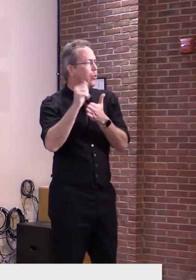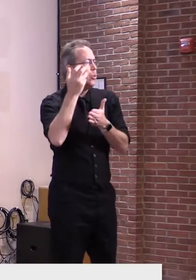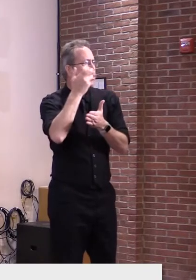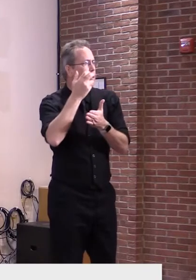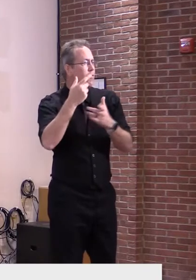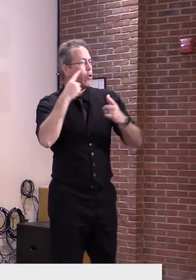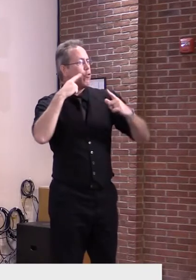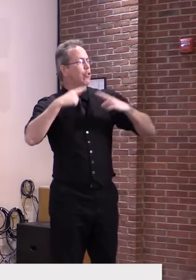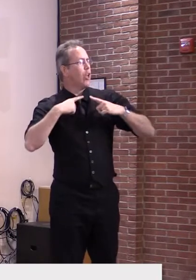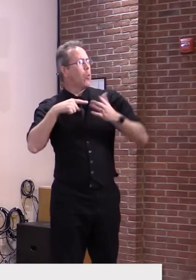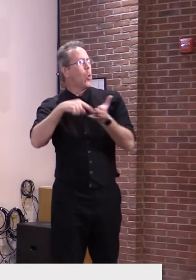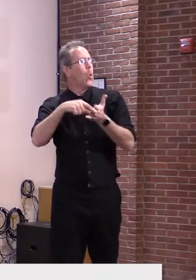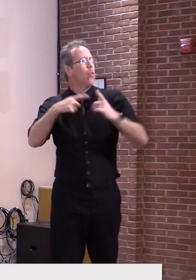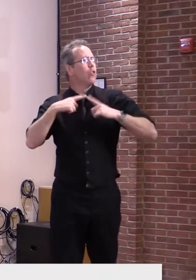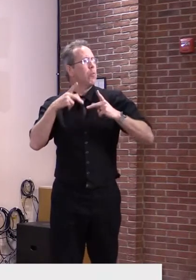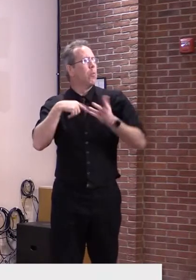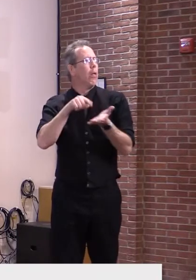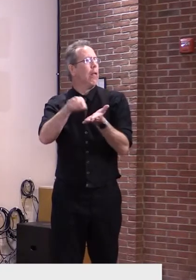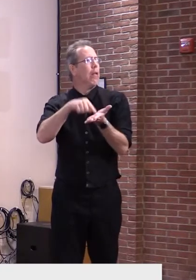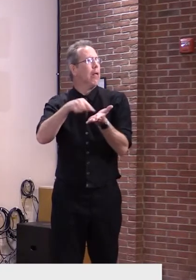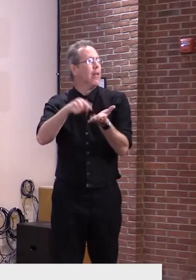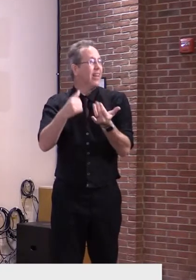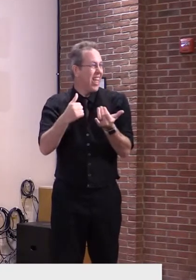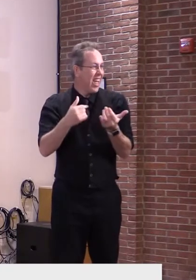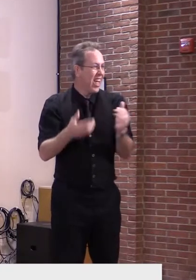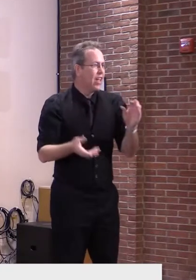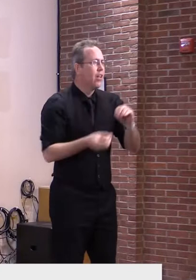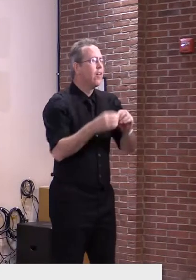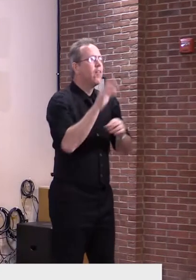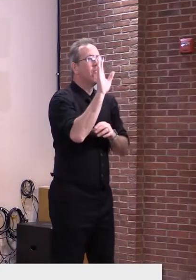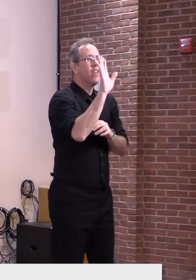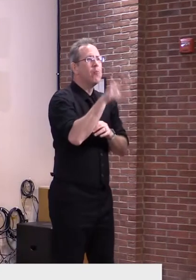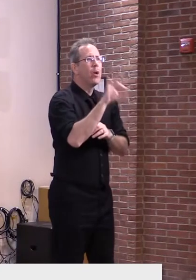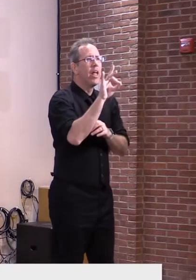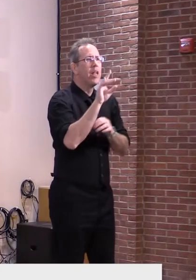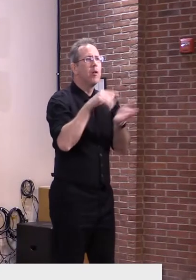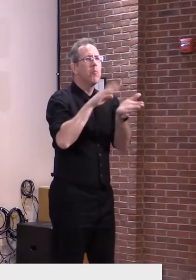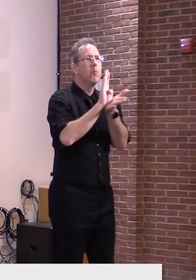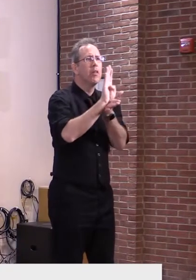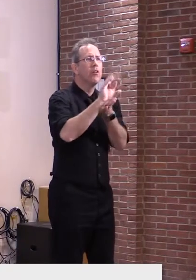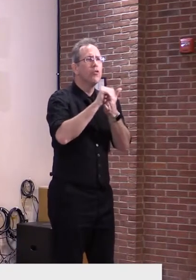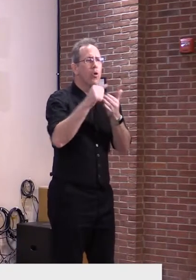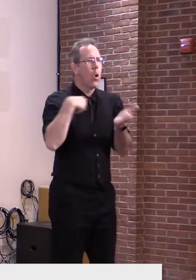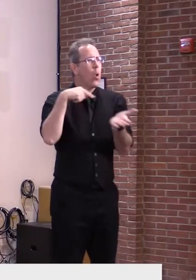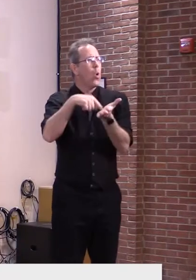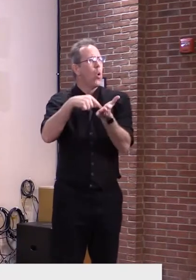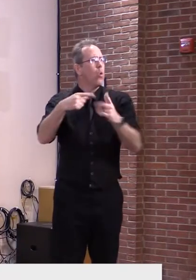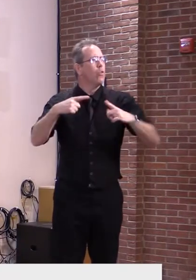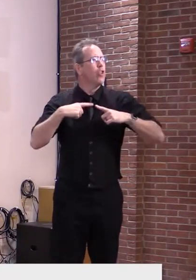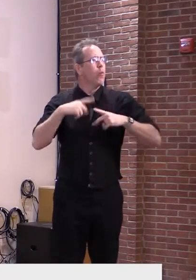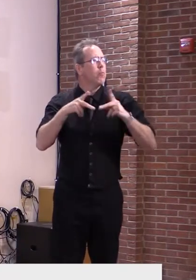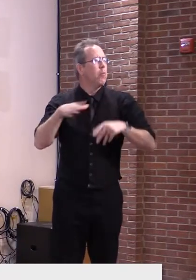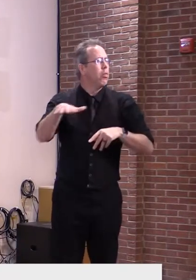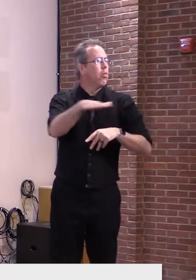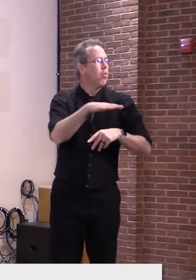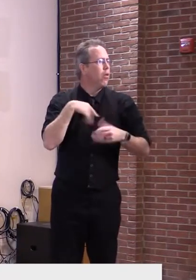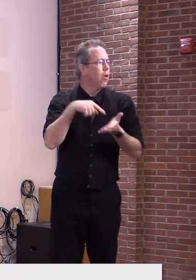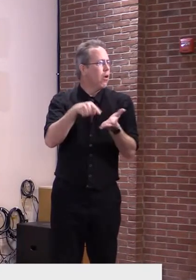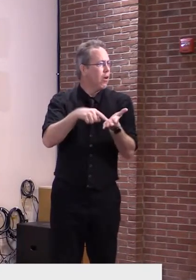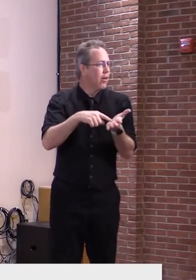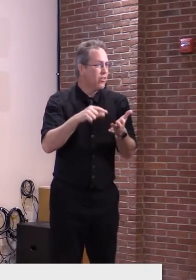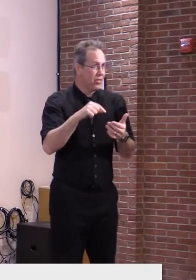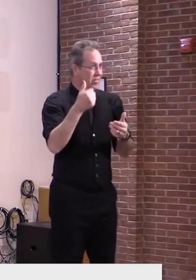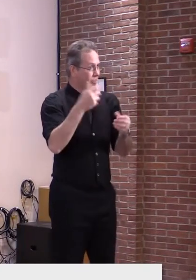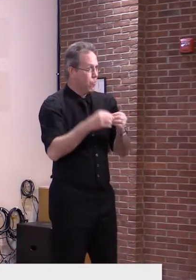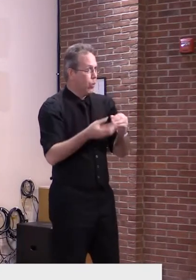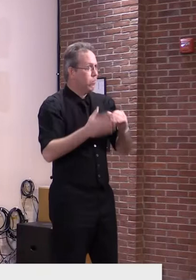obligations. Today, it's $5.8 billion, 10 times. And then further breaking that down,